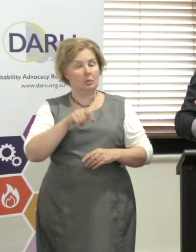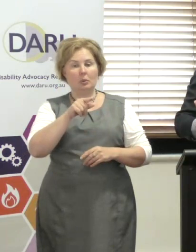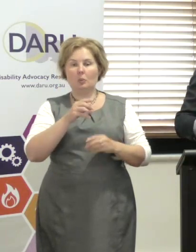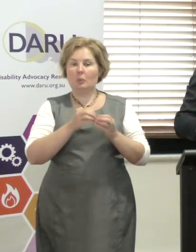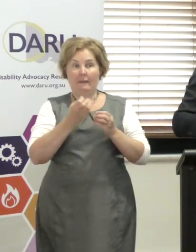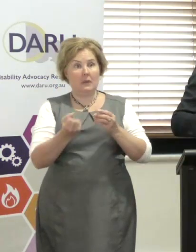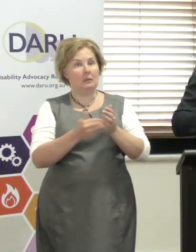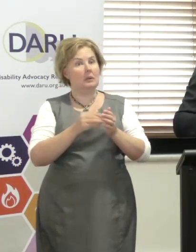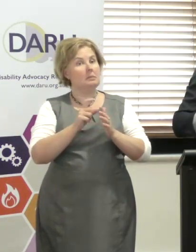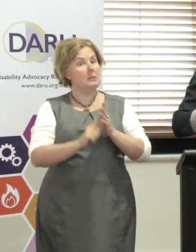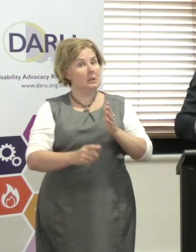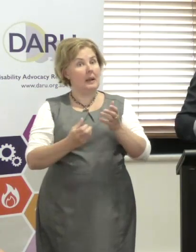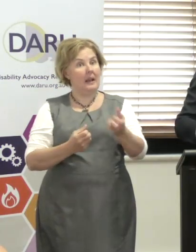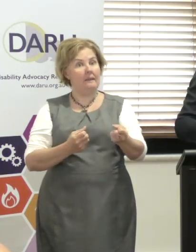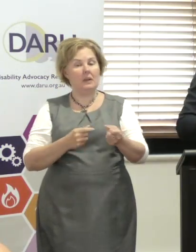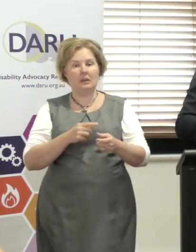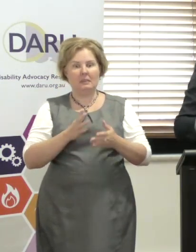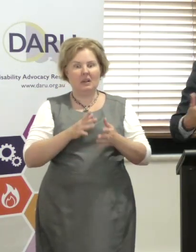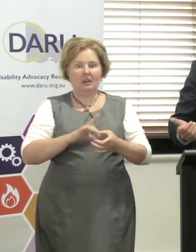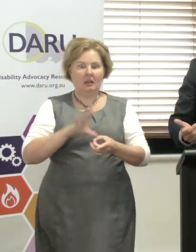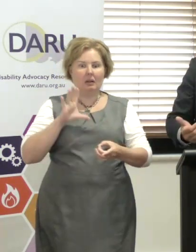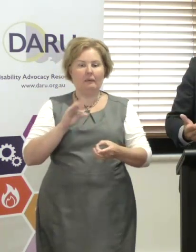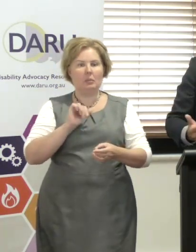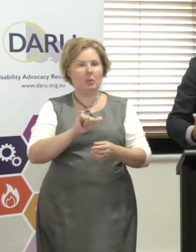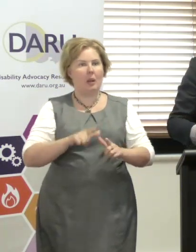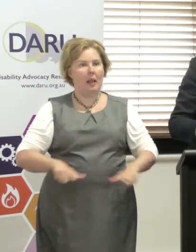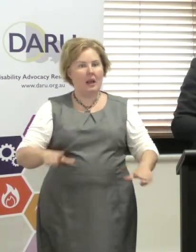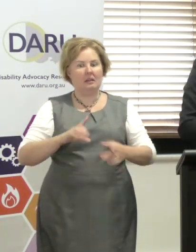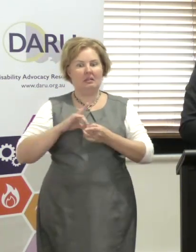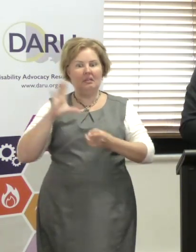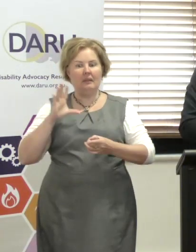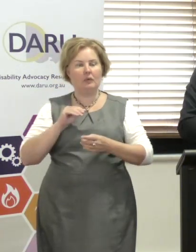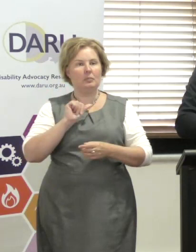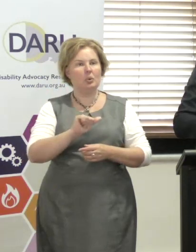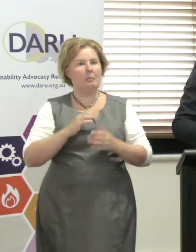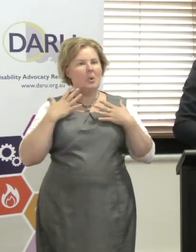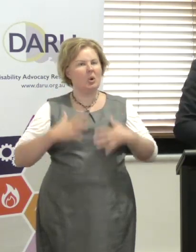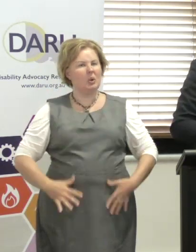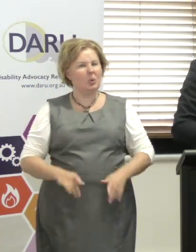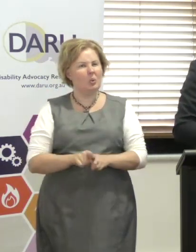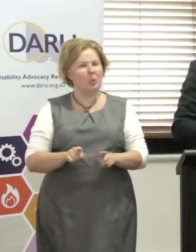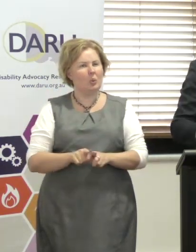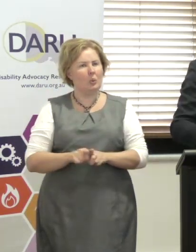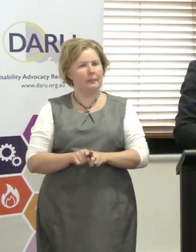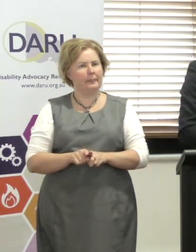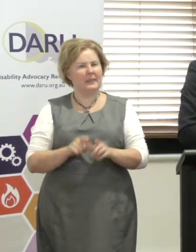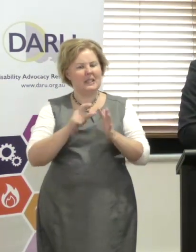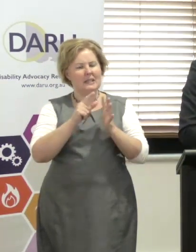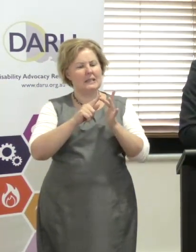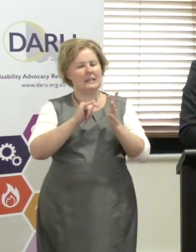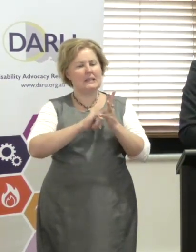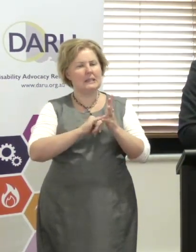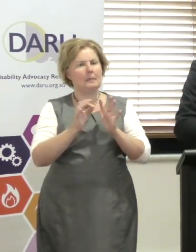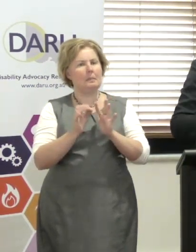with disability, you're kind of dispossessed from your land and you're dispossessed from your body. And what I look at, how this sort of social history